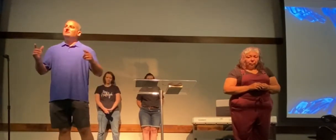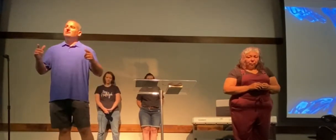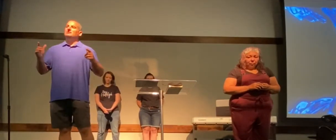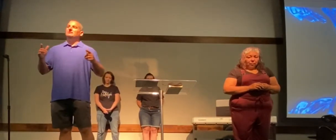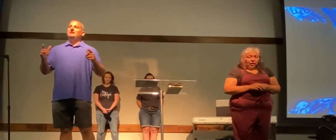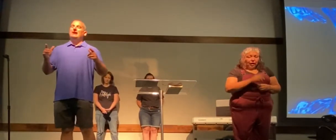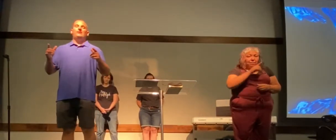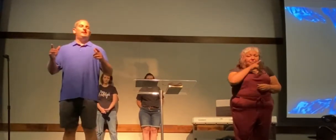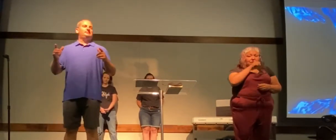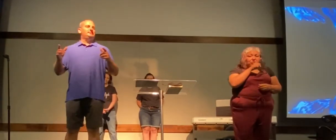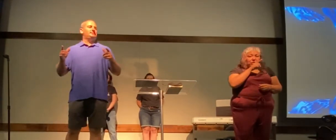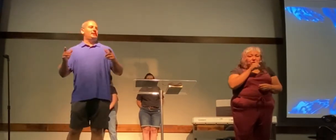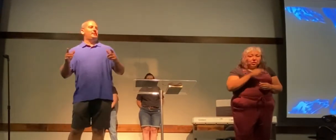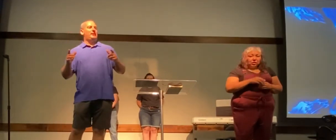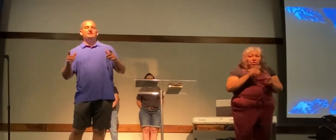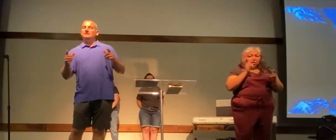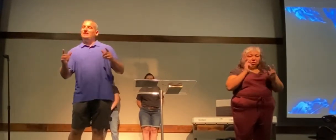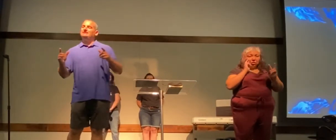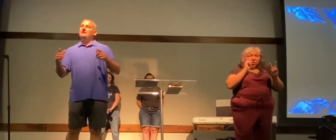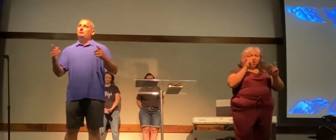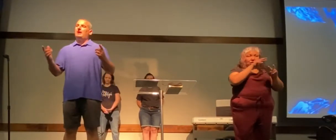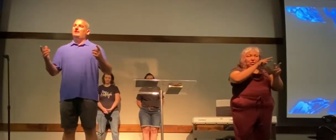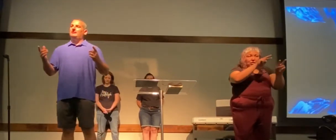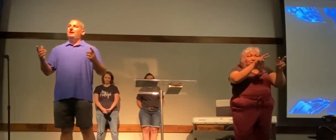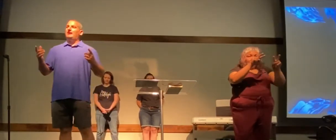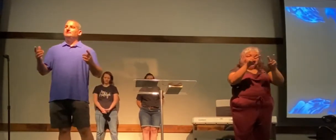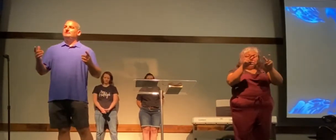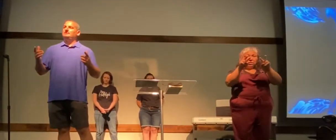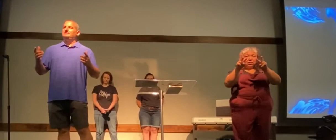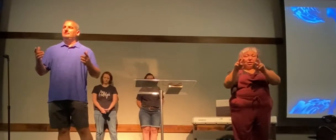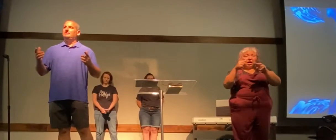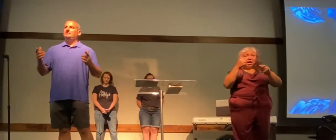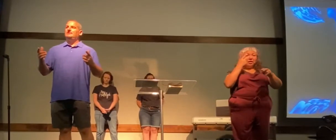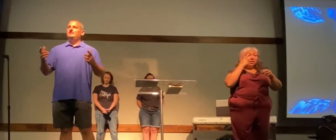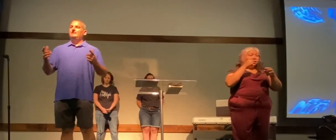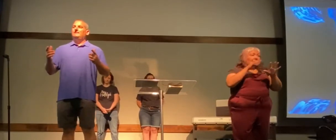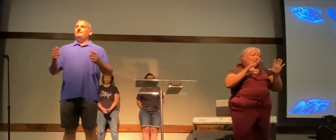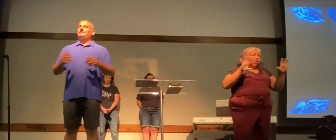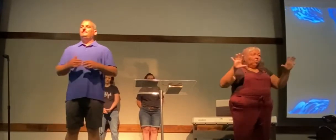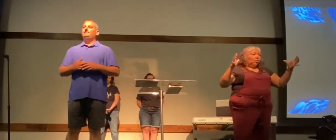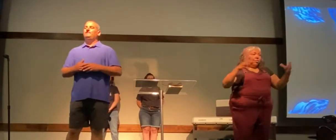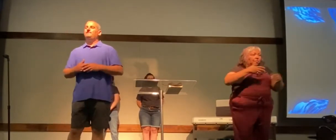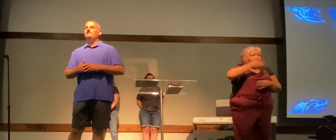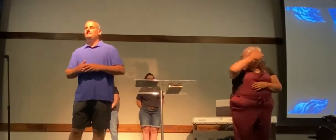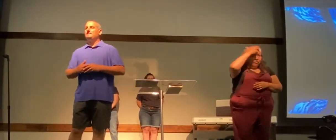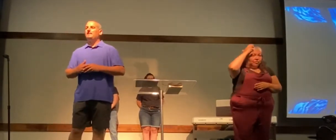I'm actually looking out into this congregation and I see a pride of lions.